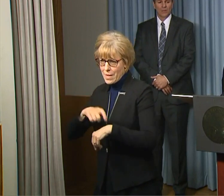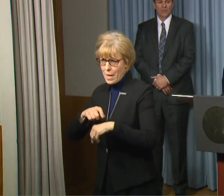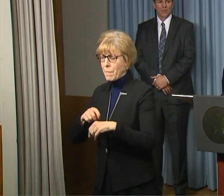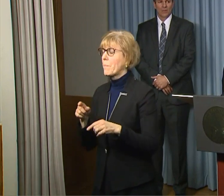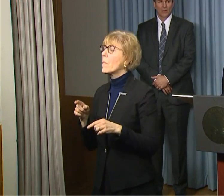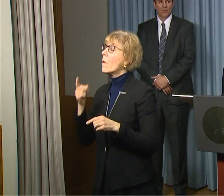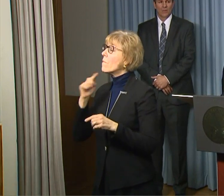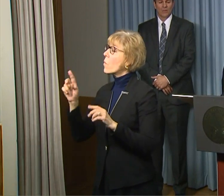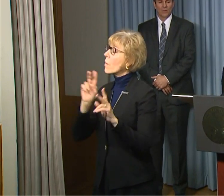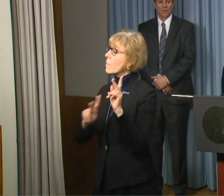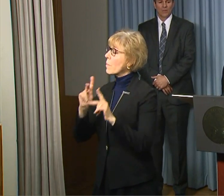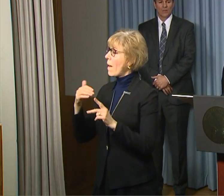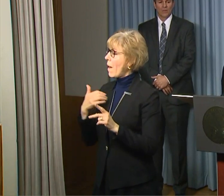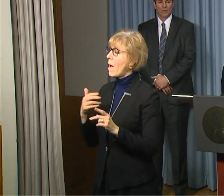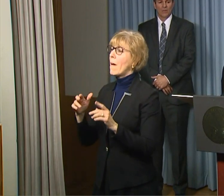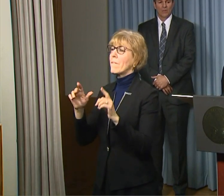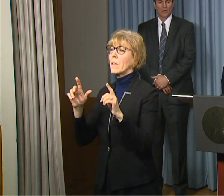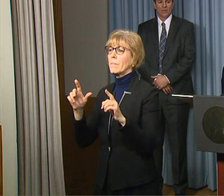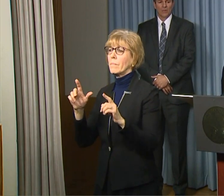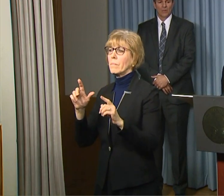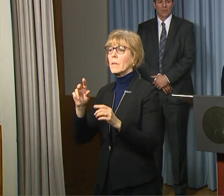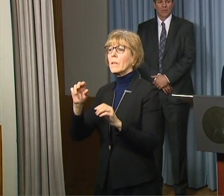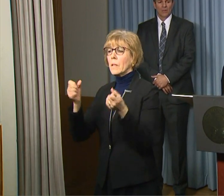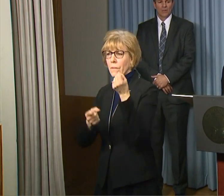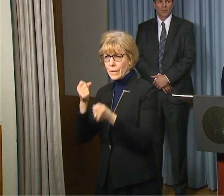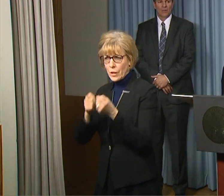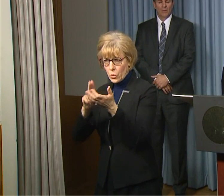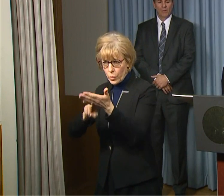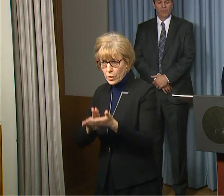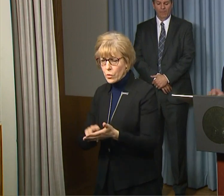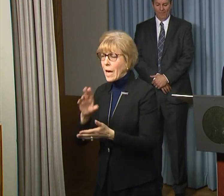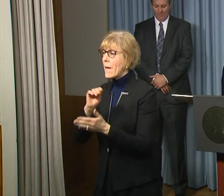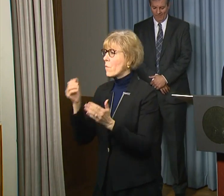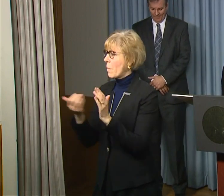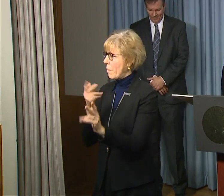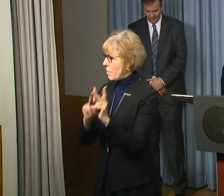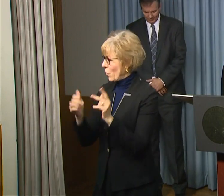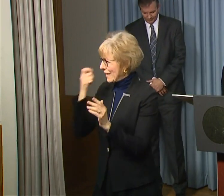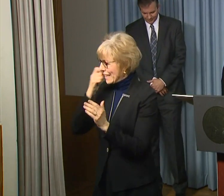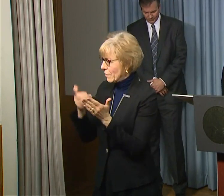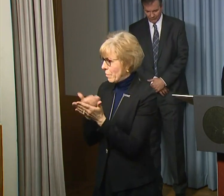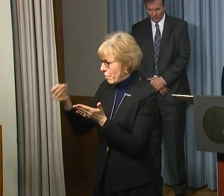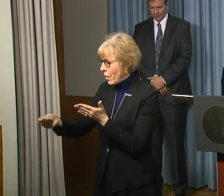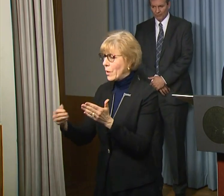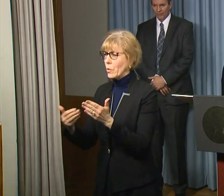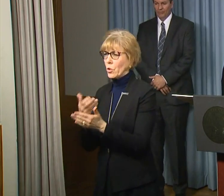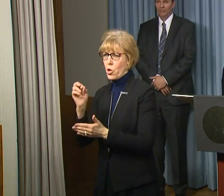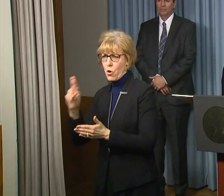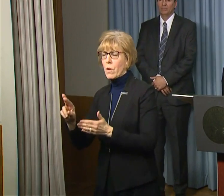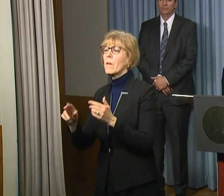for expired vehicle registrations and for newly purchased vehicles that have now yet